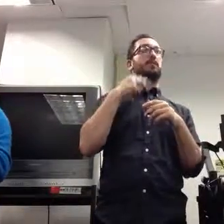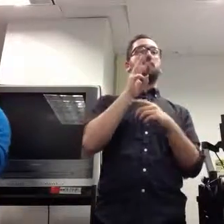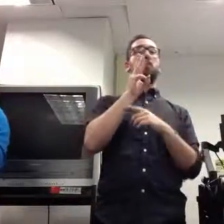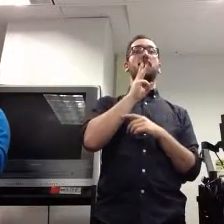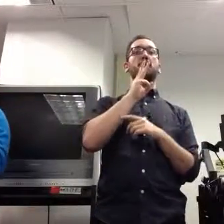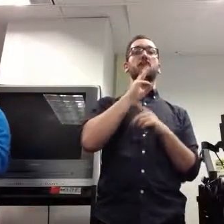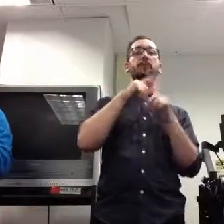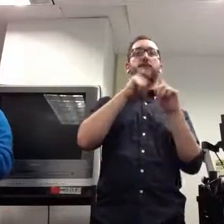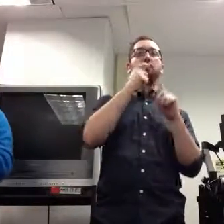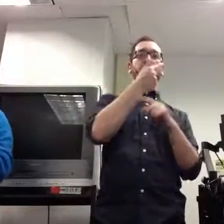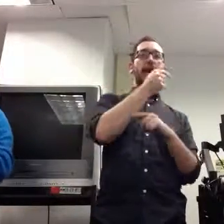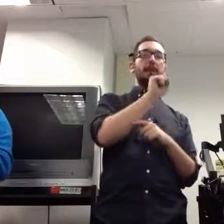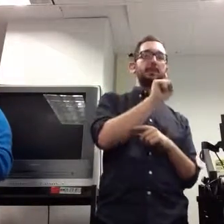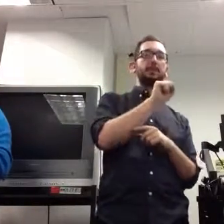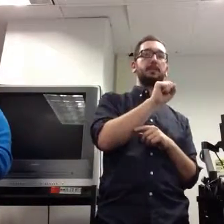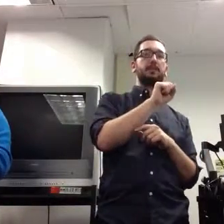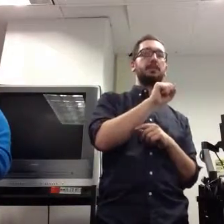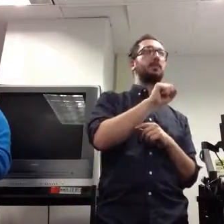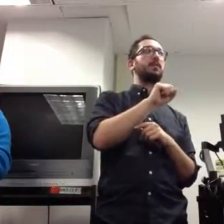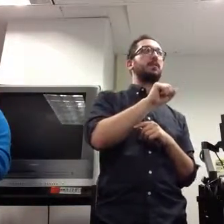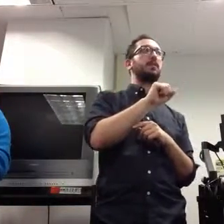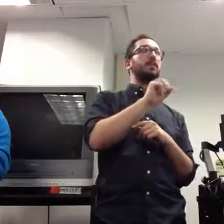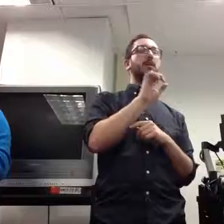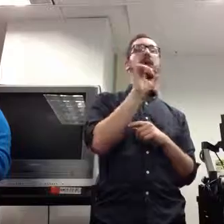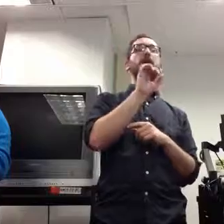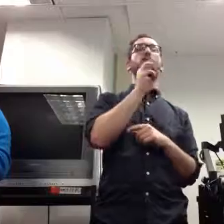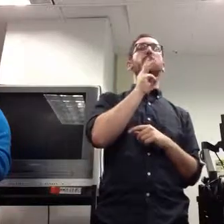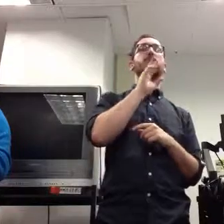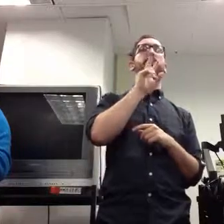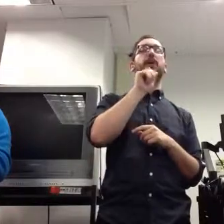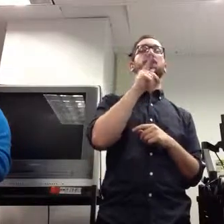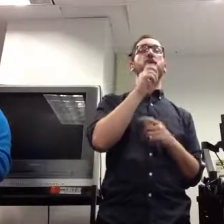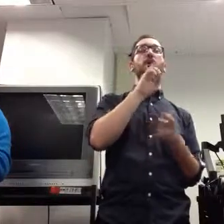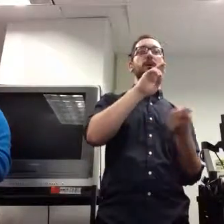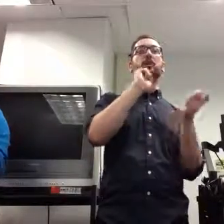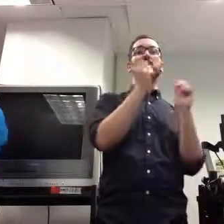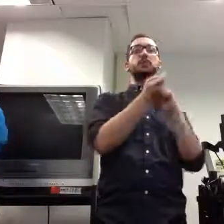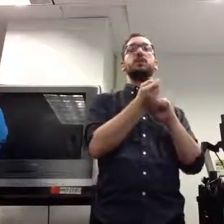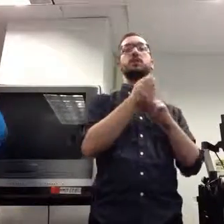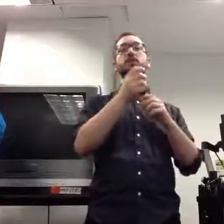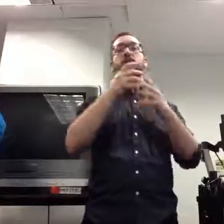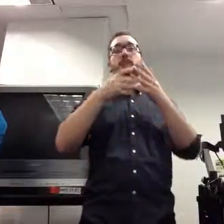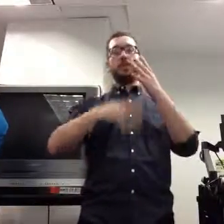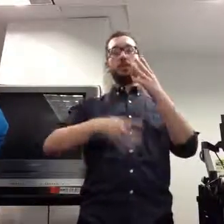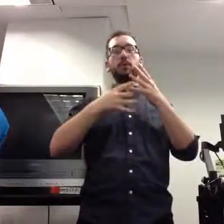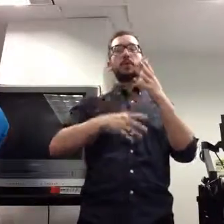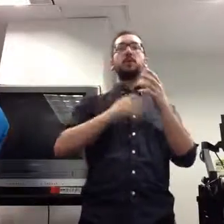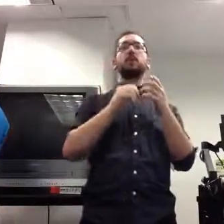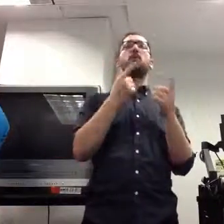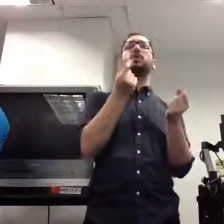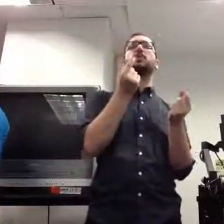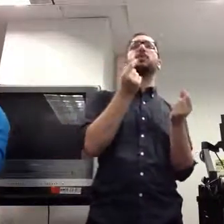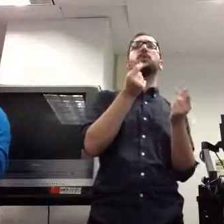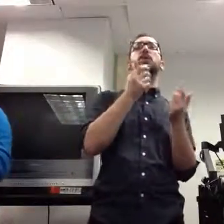form, or like water vapor, and you try to turn that into water as a liquid form, what do you have to do to that water, or that water vapor?